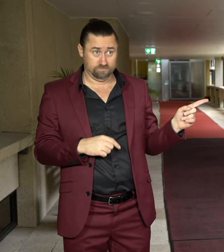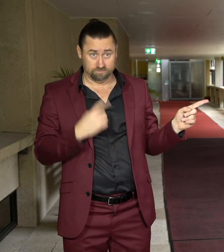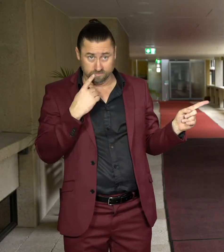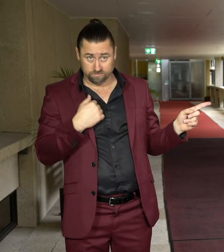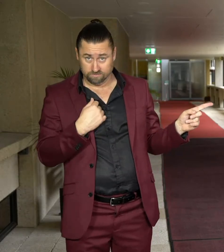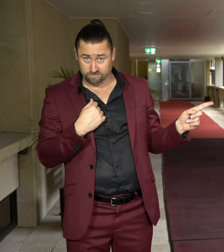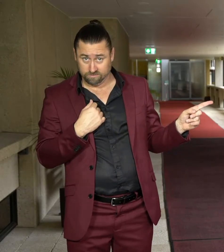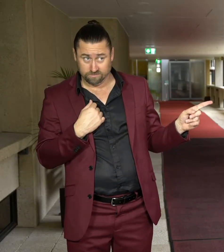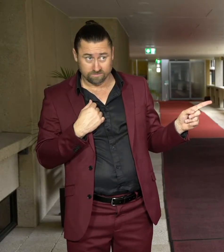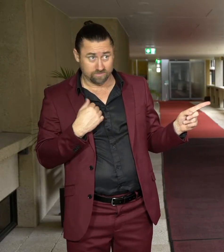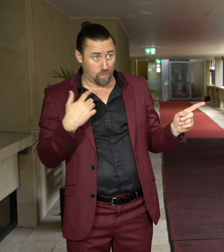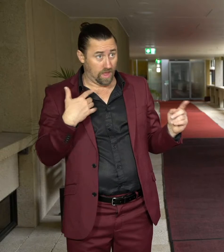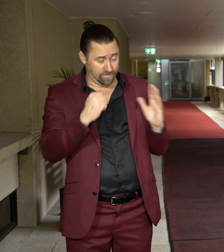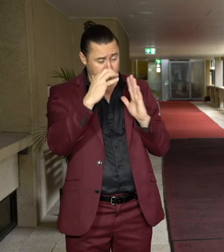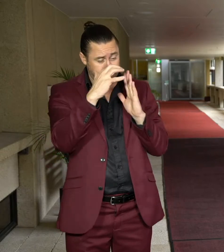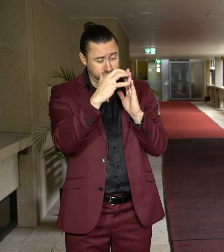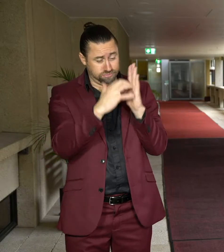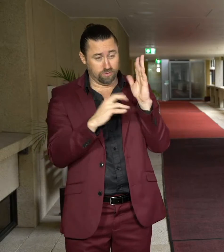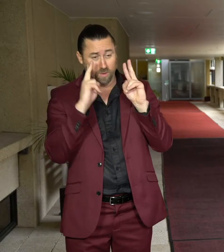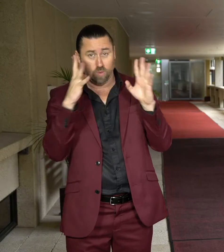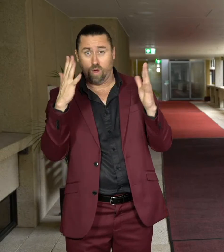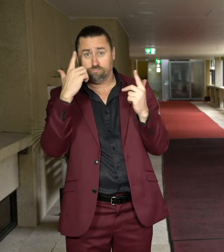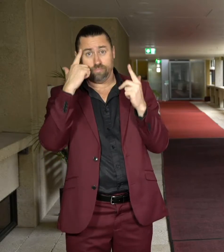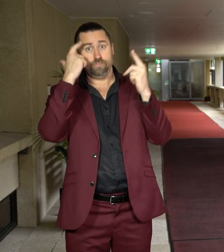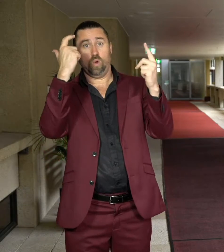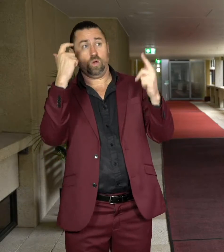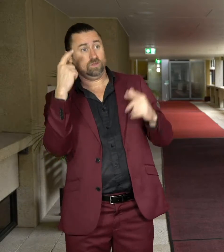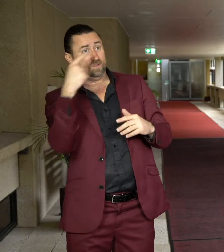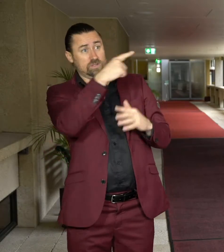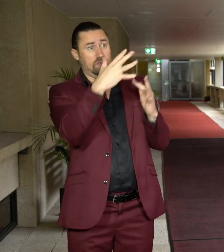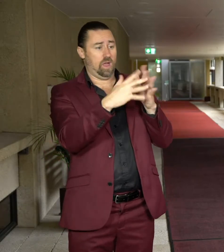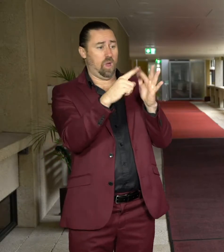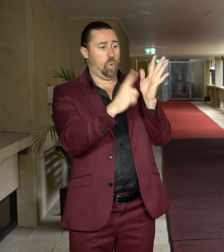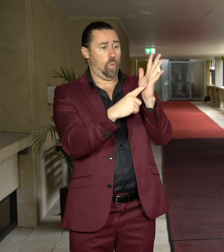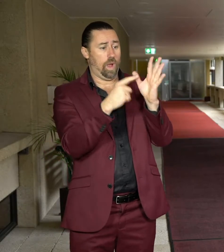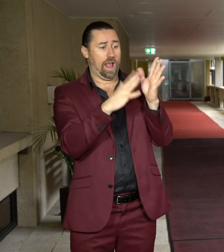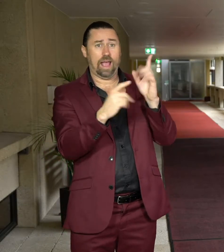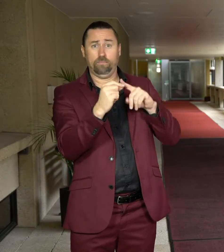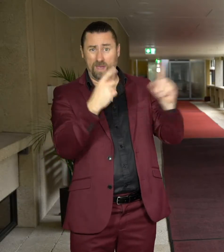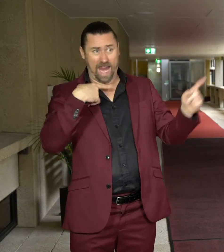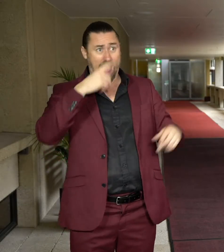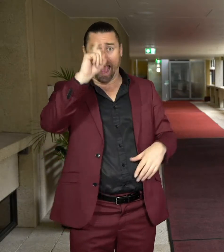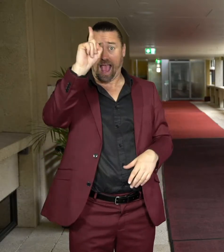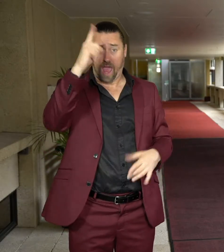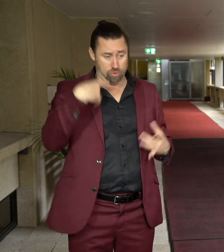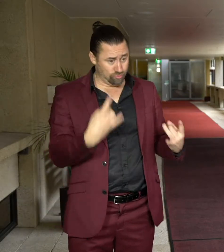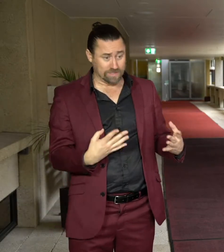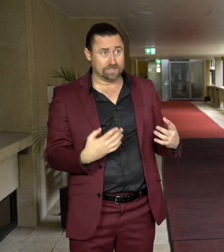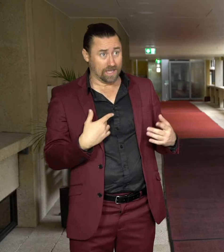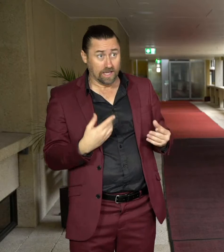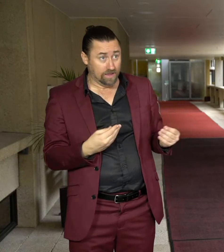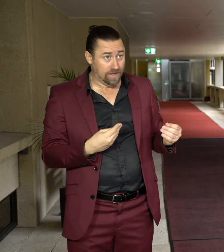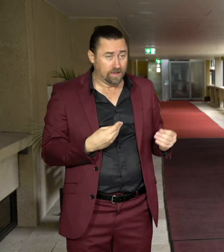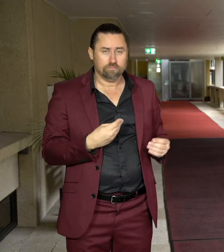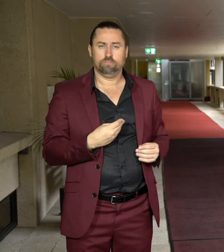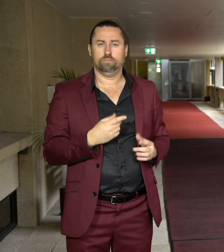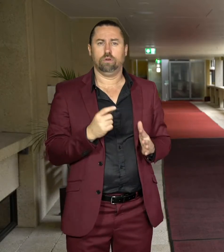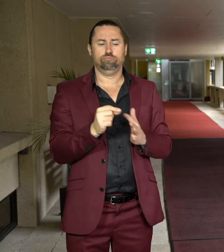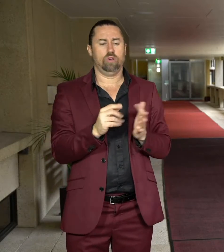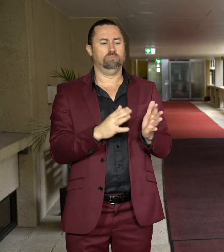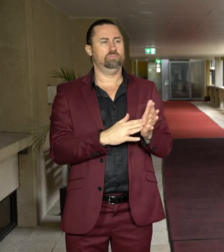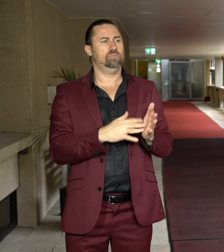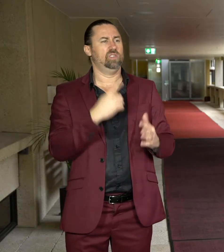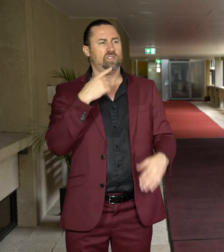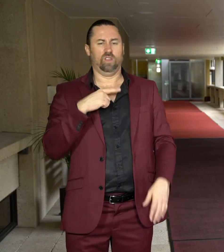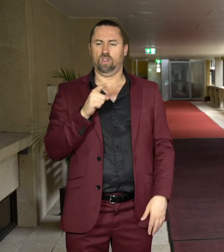highly costed proposal that could be built now. We could go ahead now, but instead the Prime Minister wants us to start